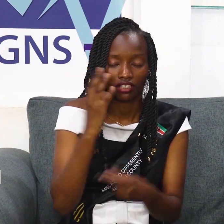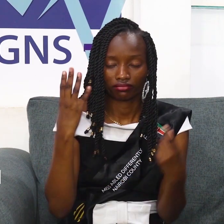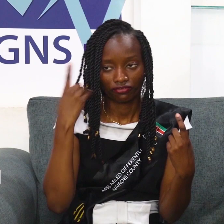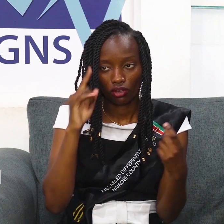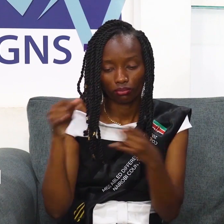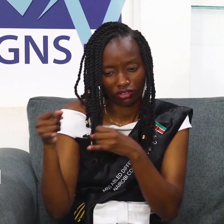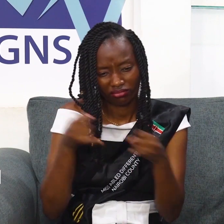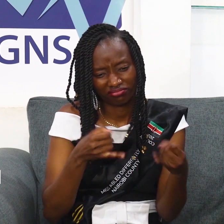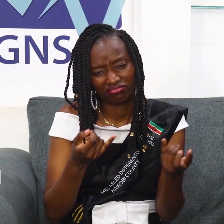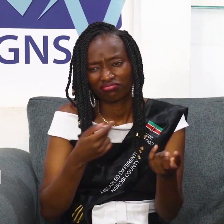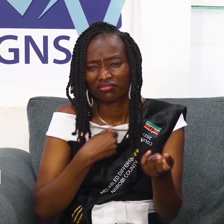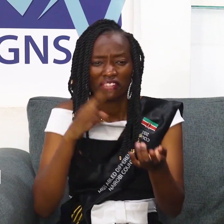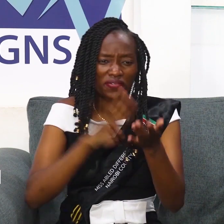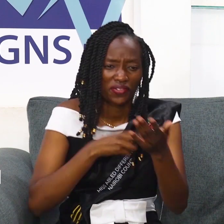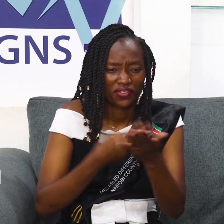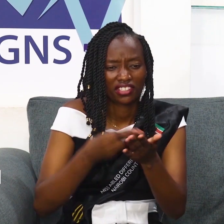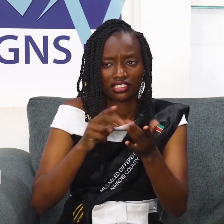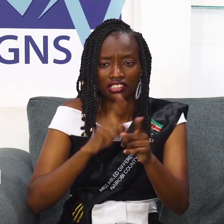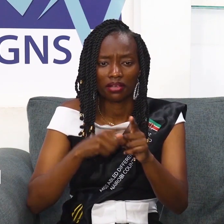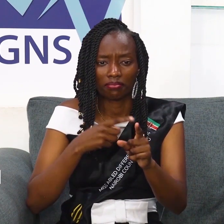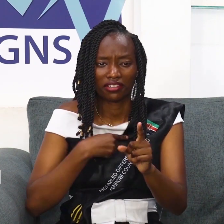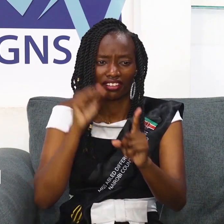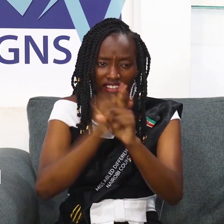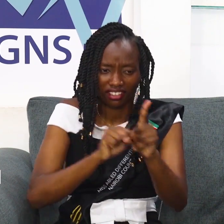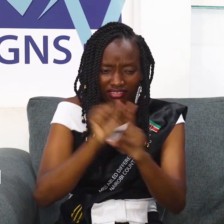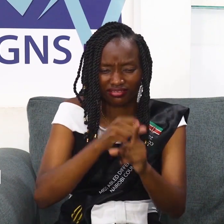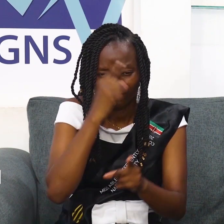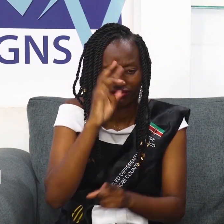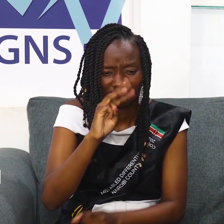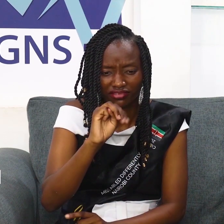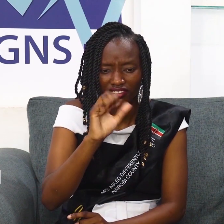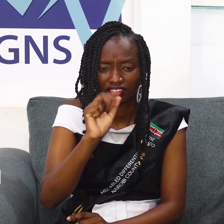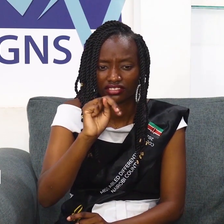And I really wanted to compete as a model.